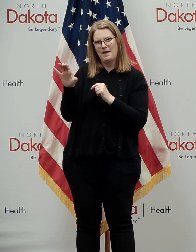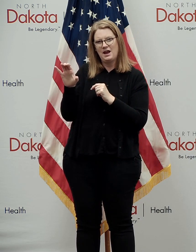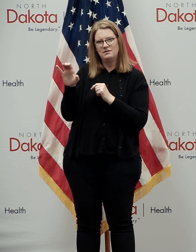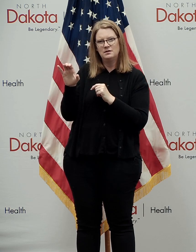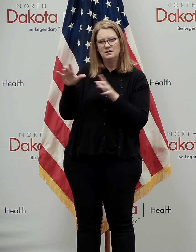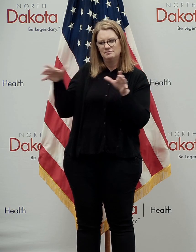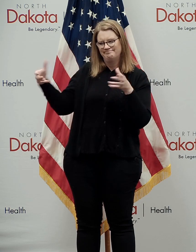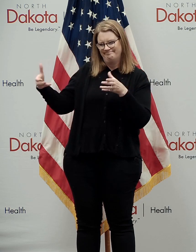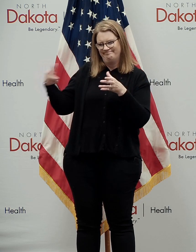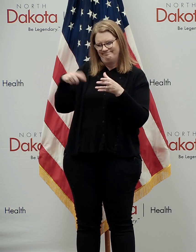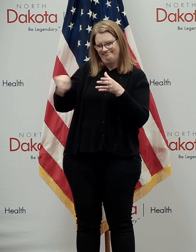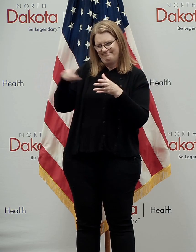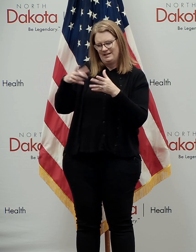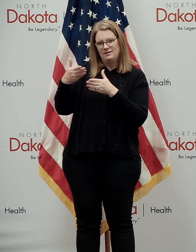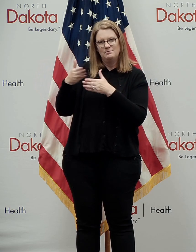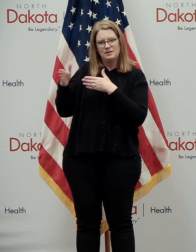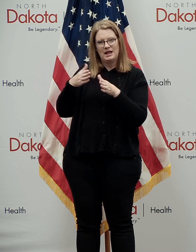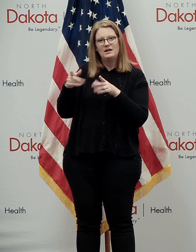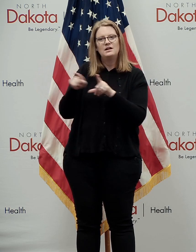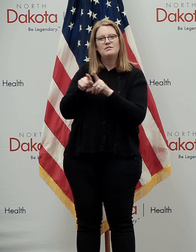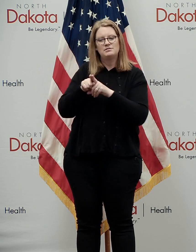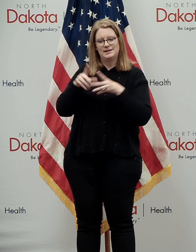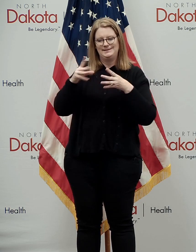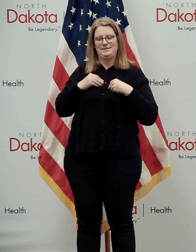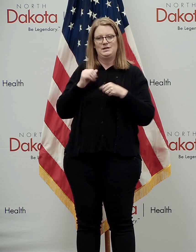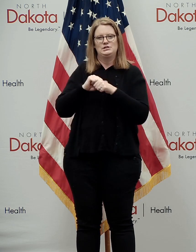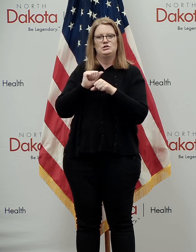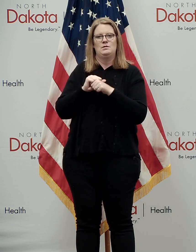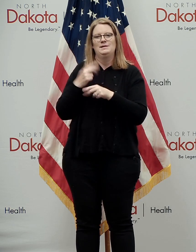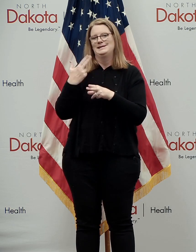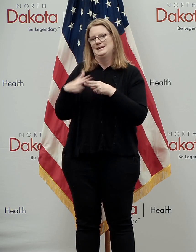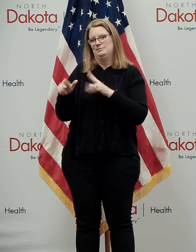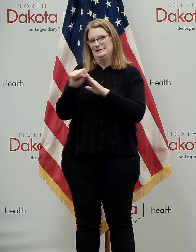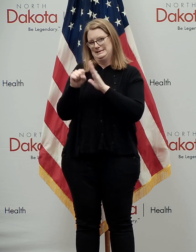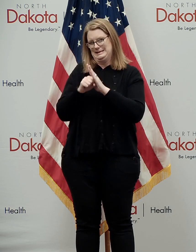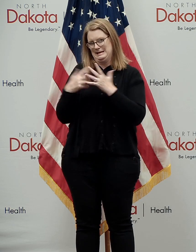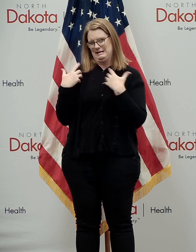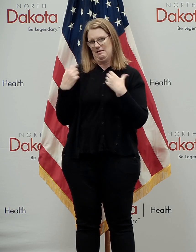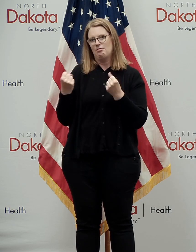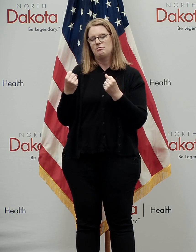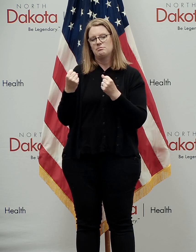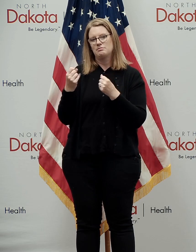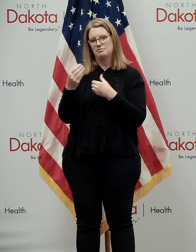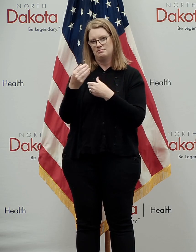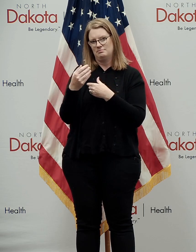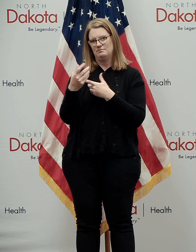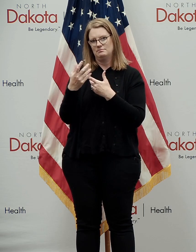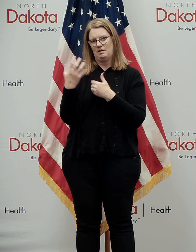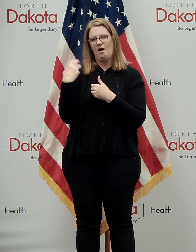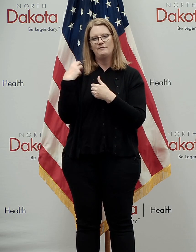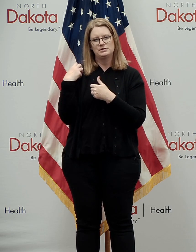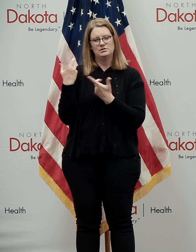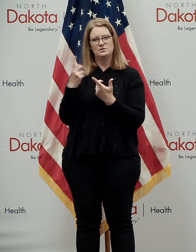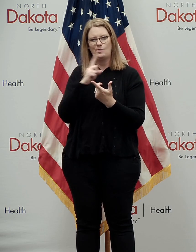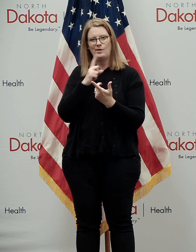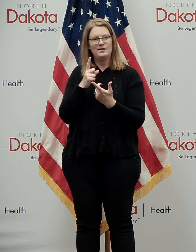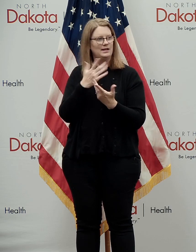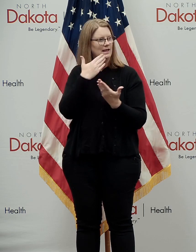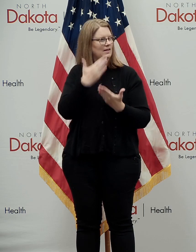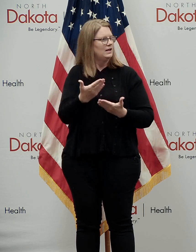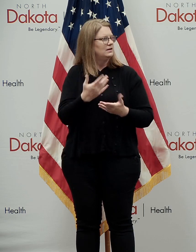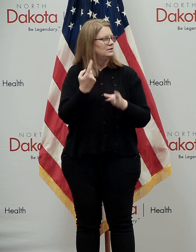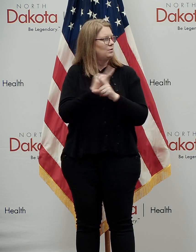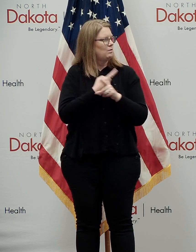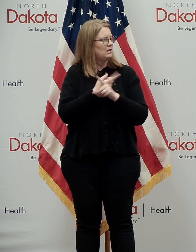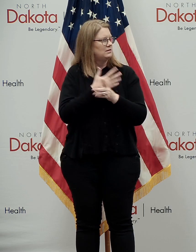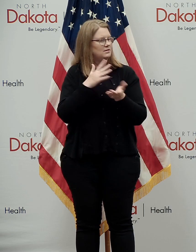he stepped up into the Interim State Health Officer, and we really appreciate the dedication that he's doing, taking time away from his regular medical